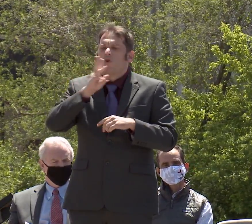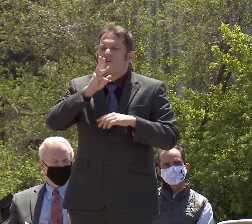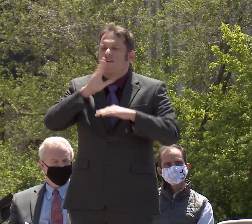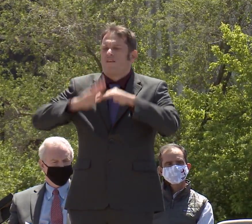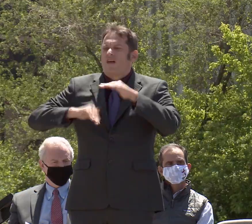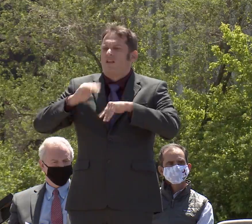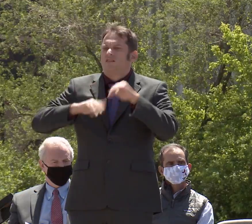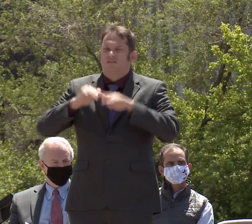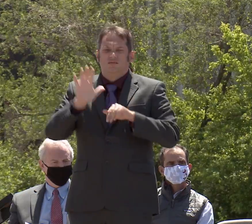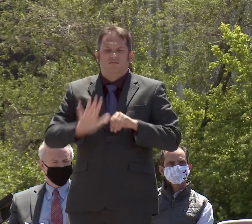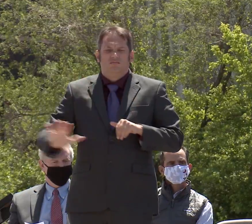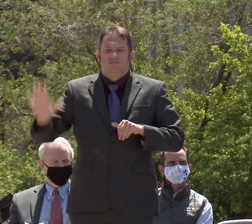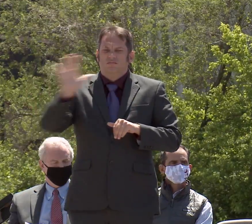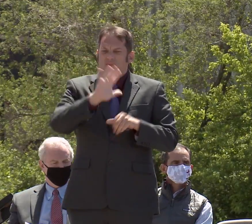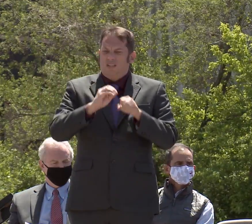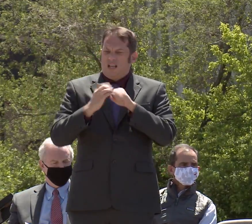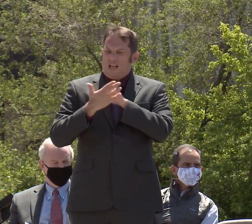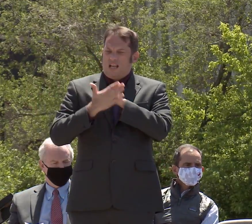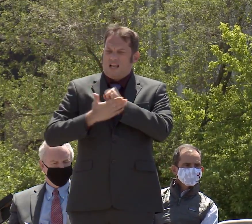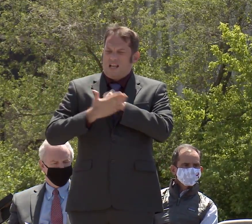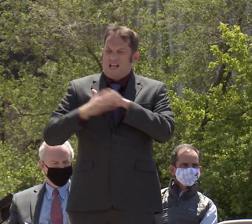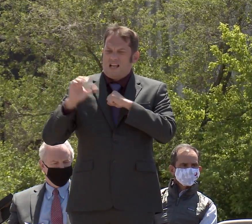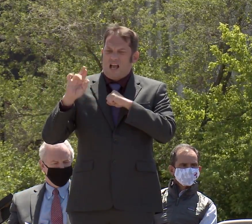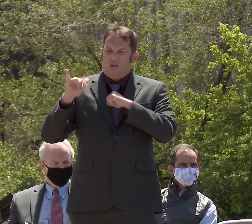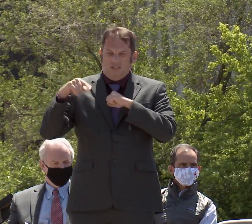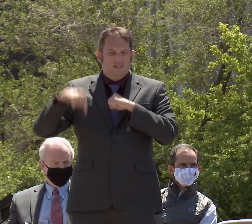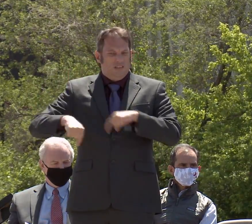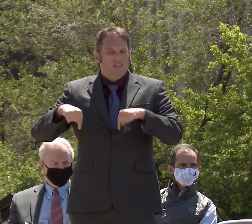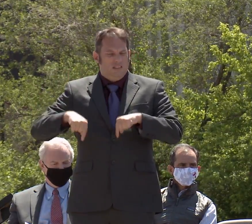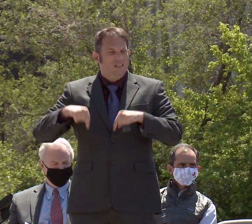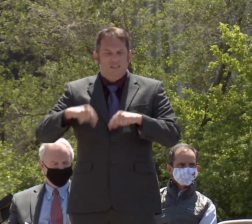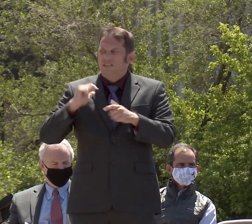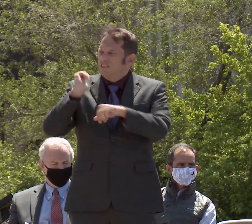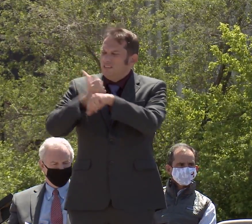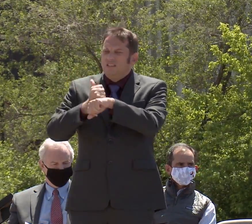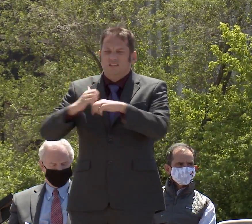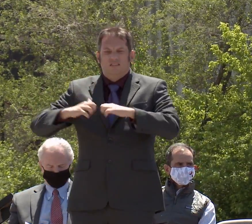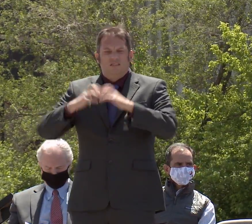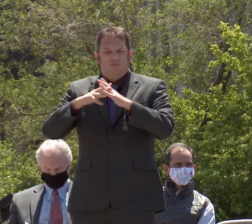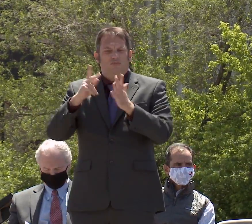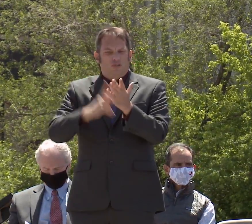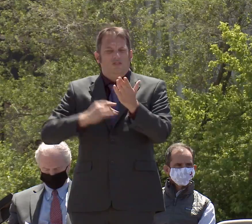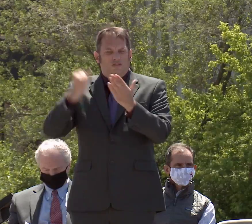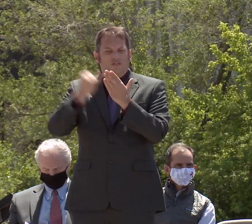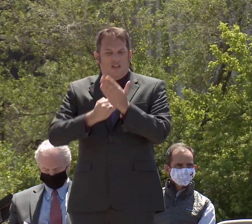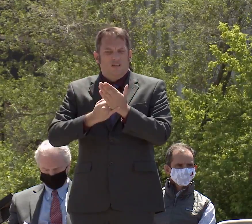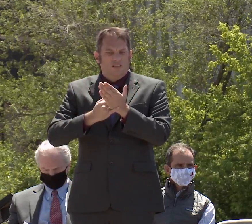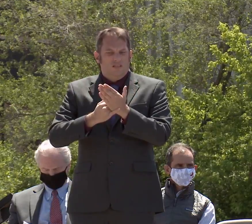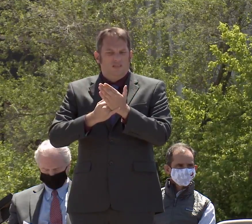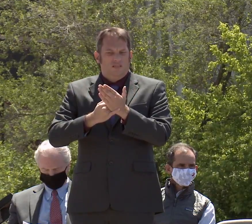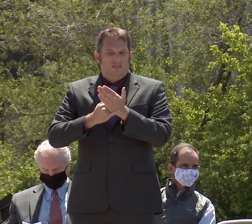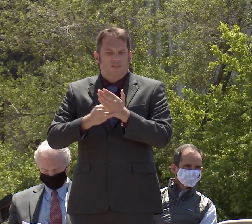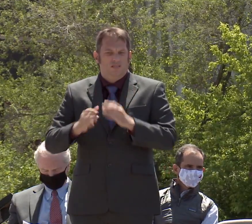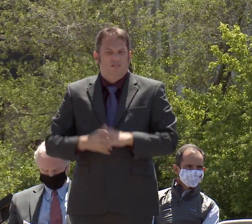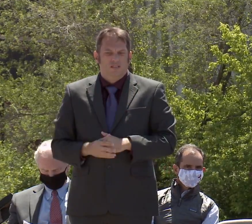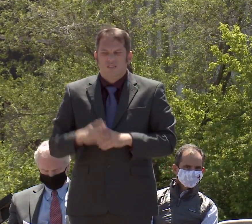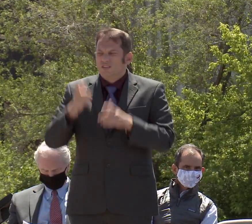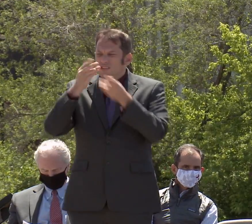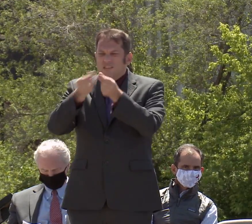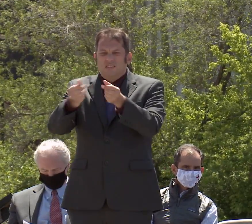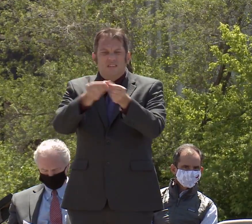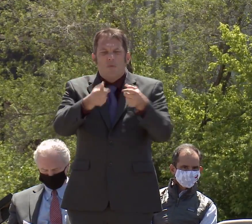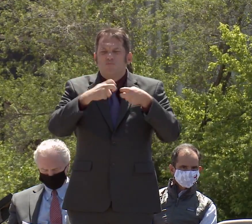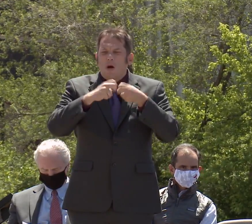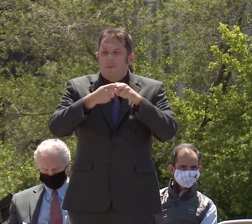do major projects, such as what was done here, to deal with the incredible runoff issues. And then in the